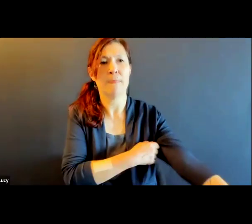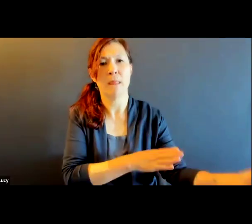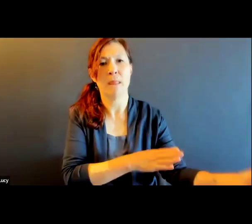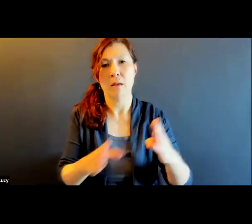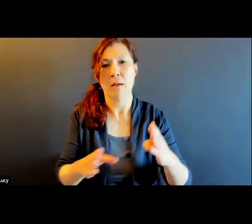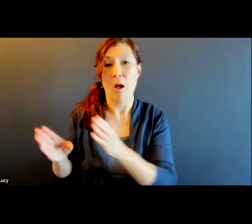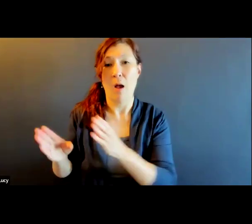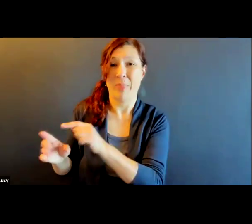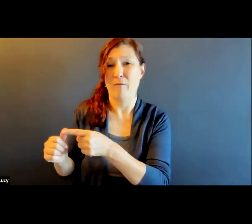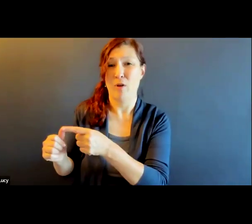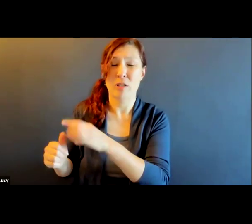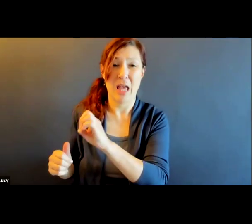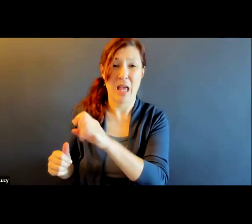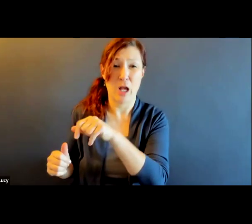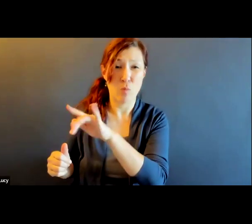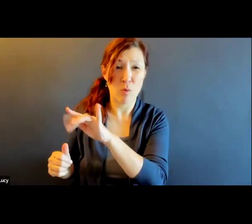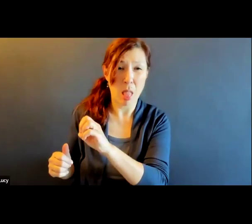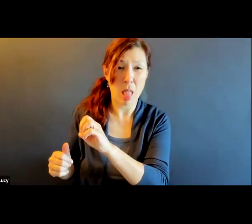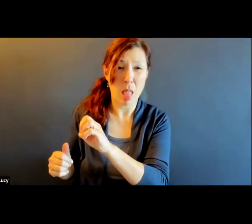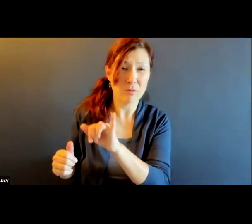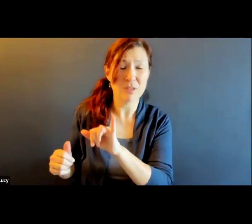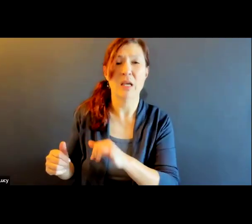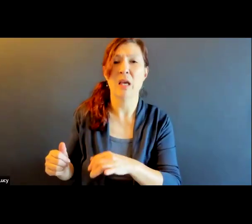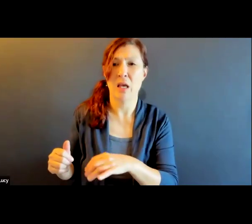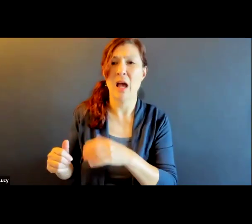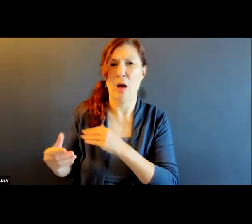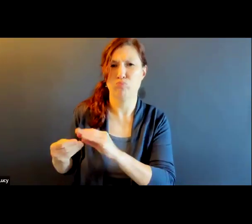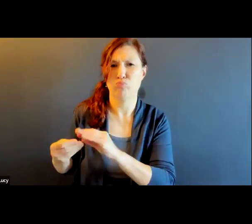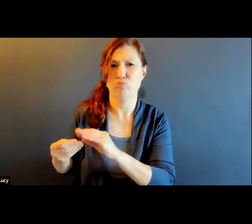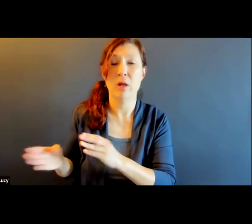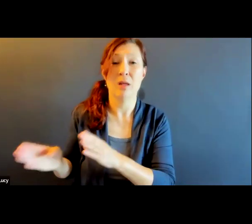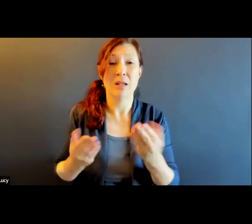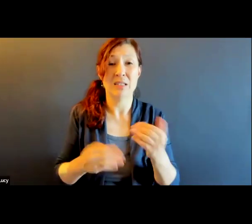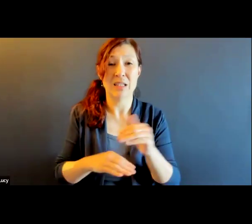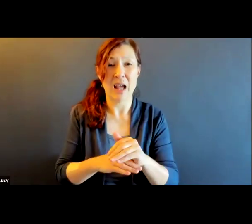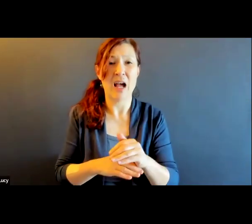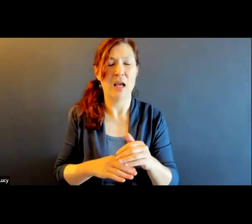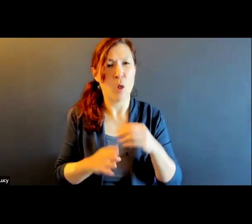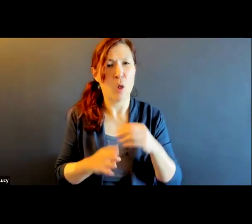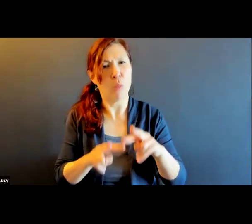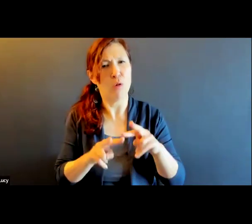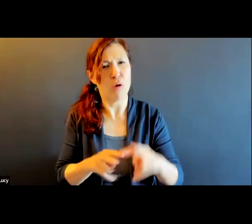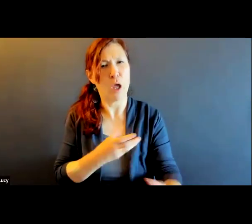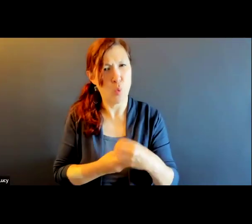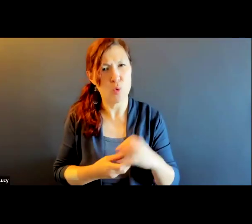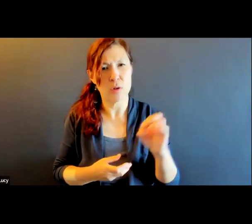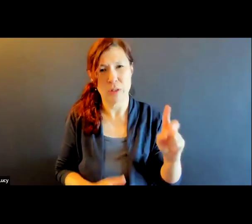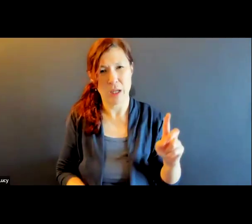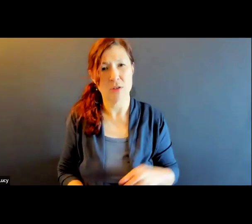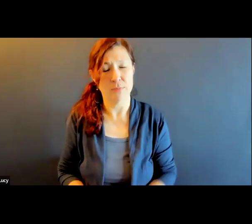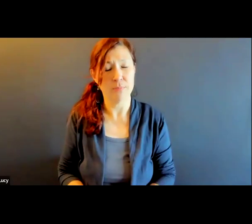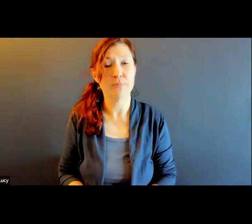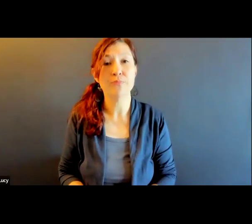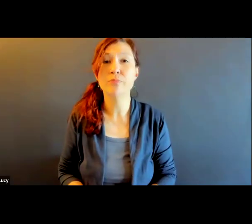equitable literacy, but on tonight, I want to focus on inclusive education. The